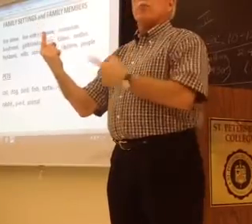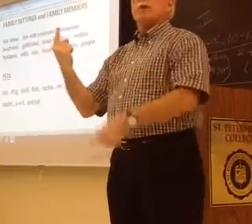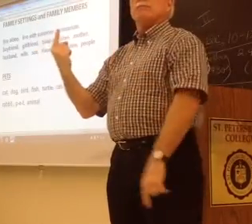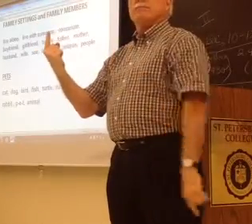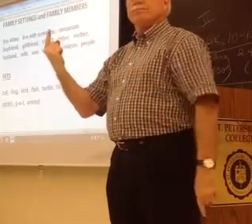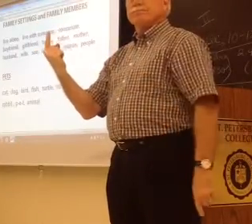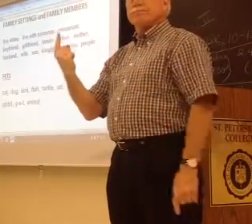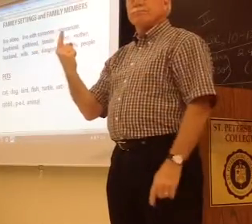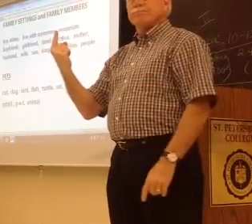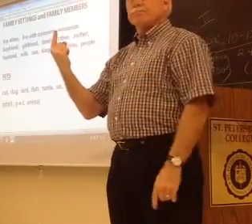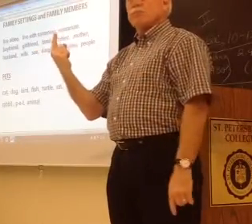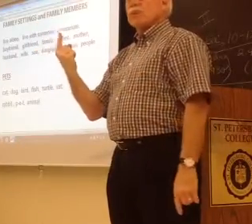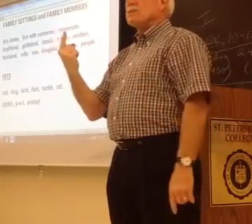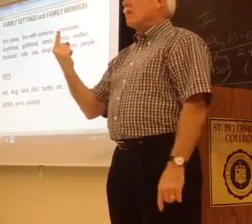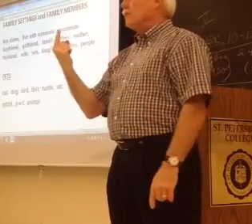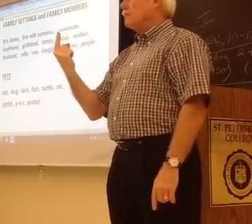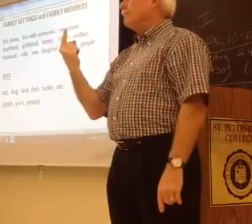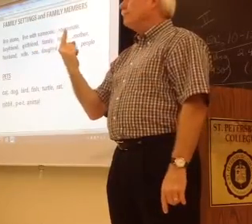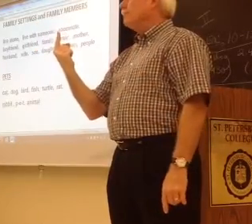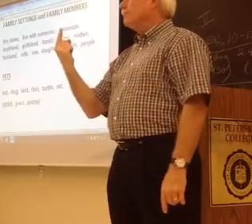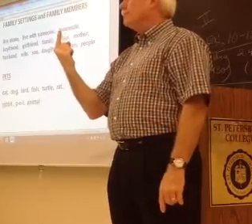someone. Someone.